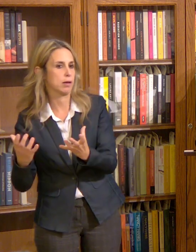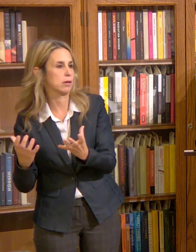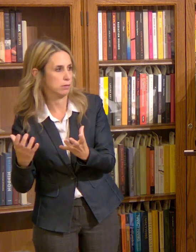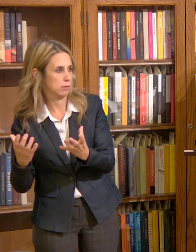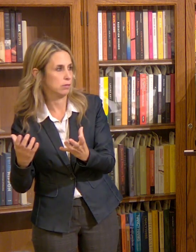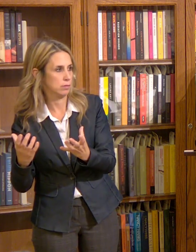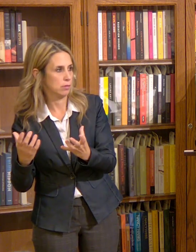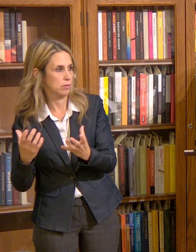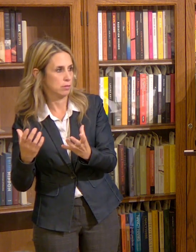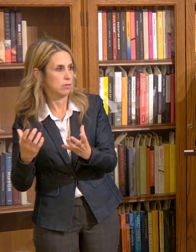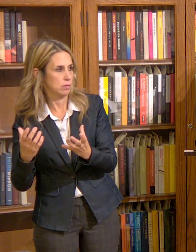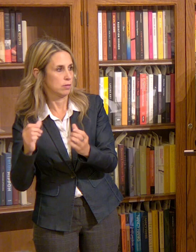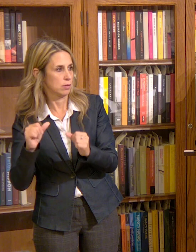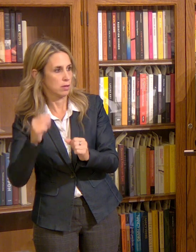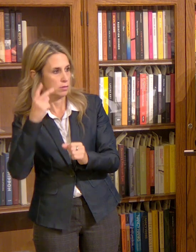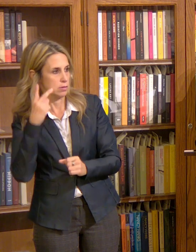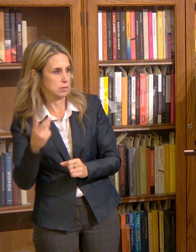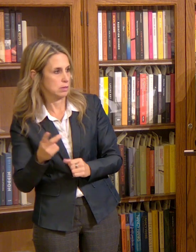actually